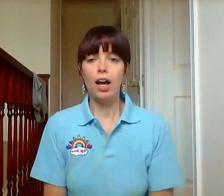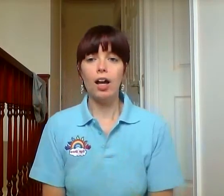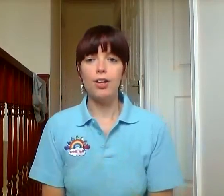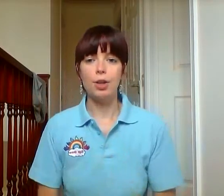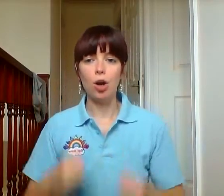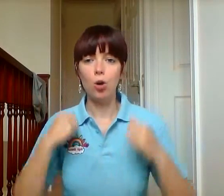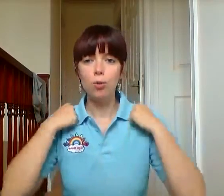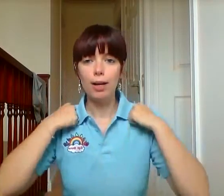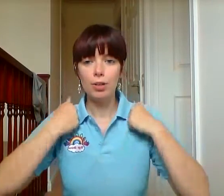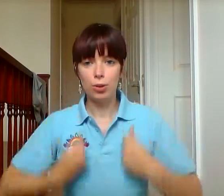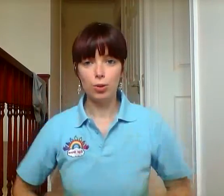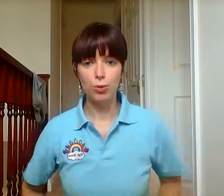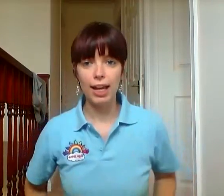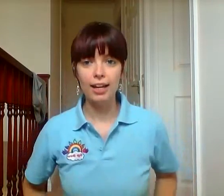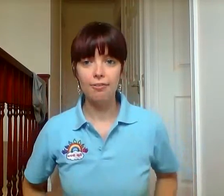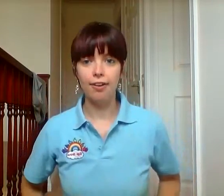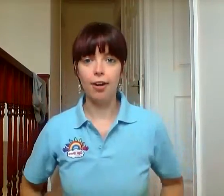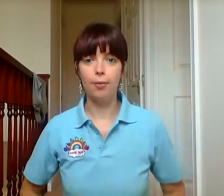E-I-E-I-O. So Old Macdonald had a farm,